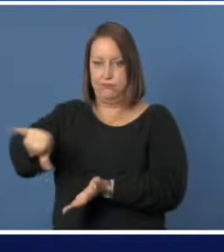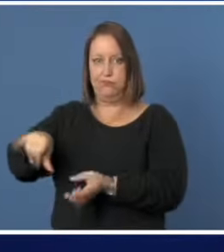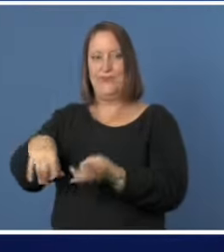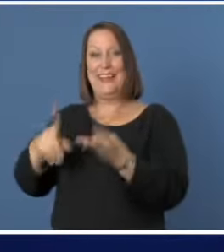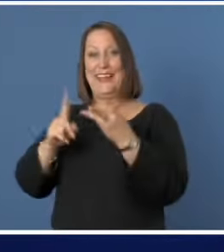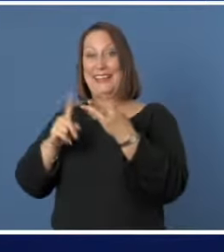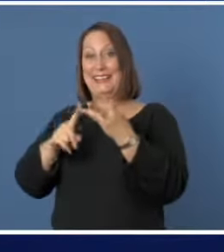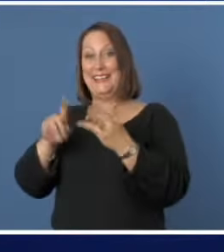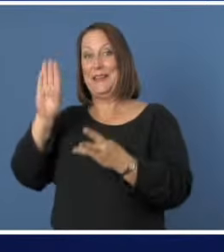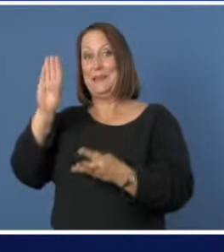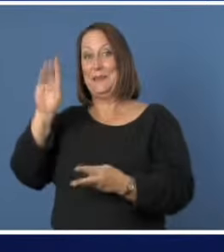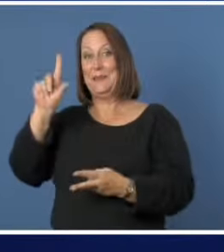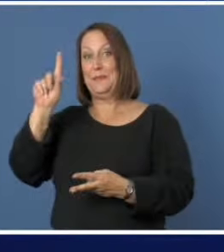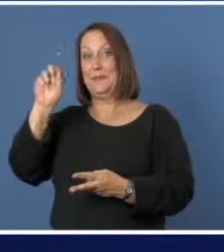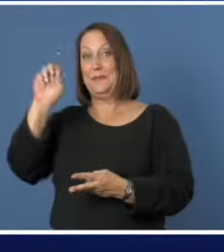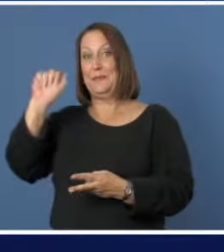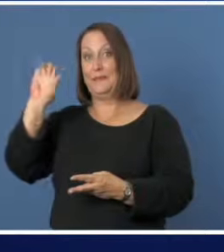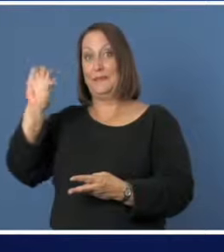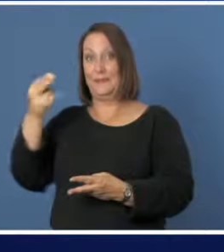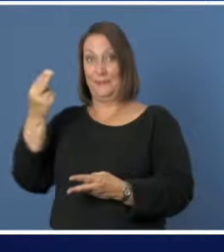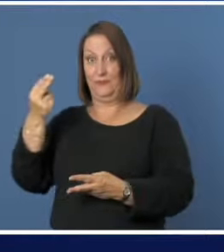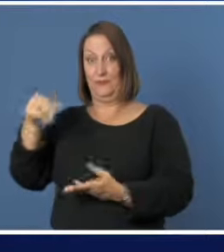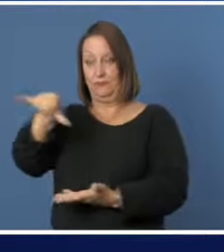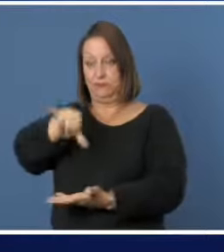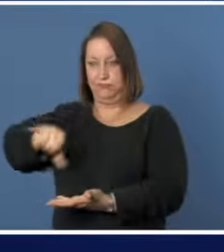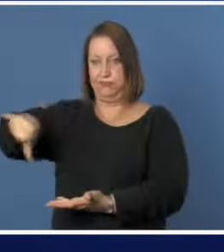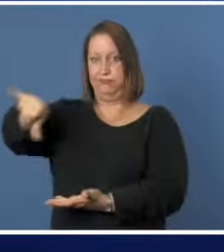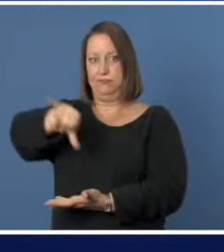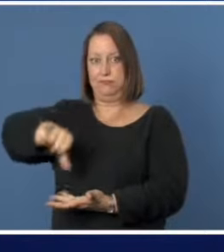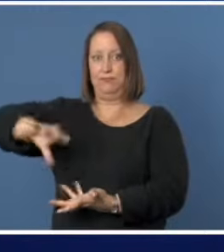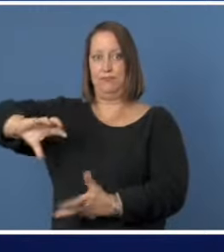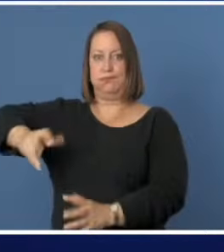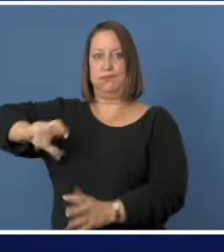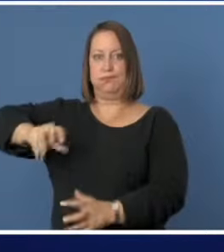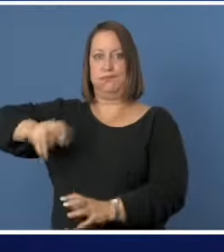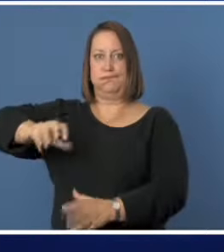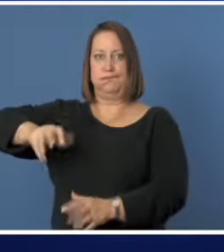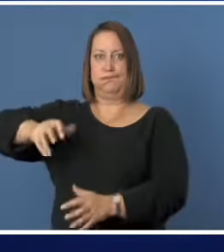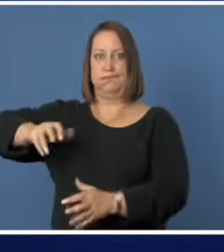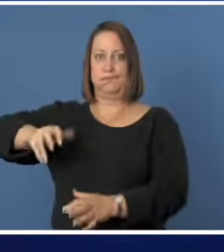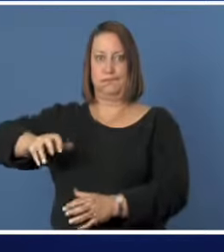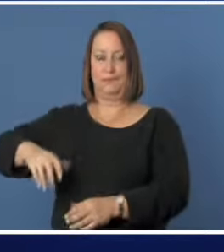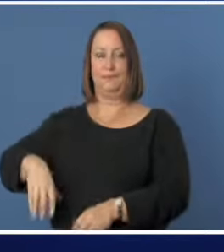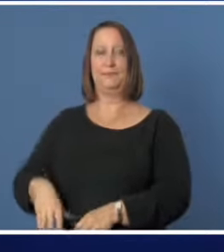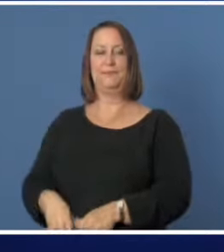water, detergent, and bleach.